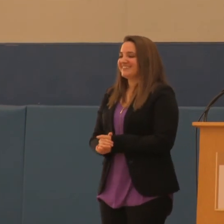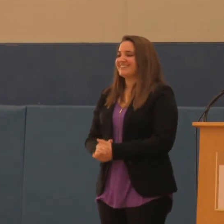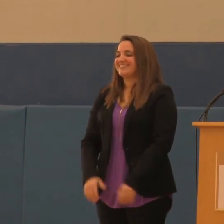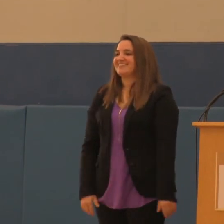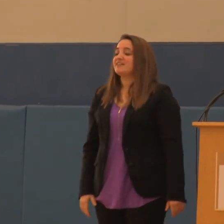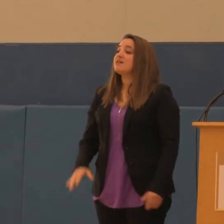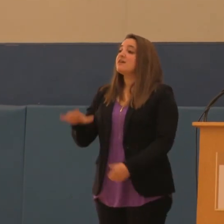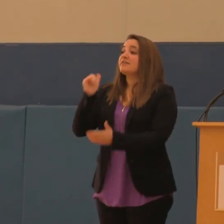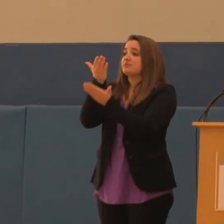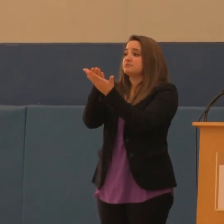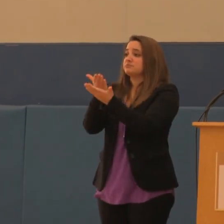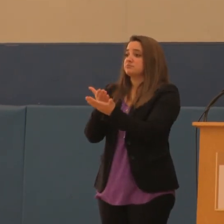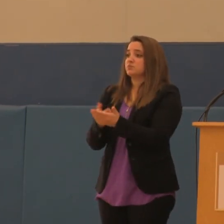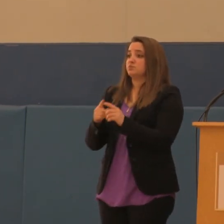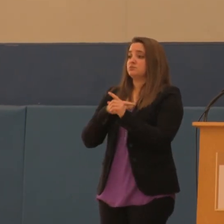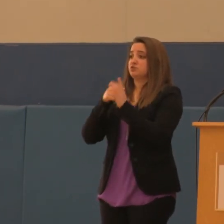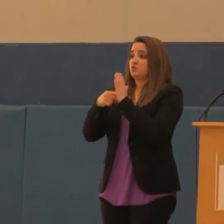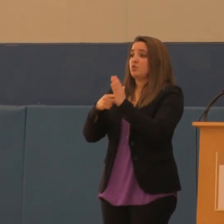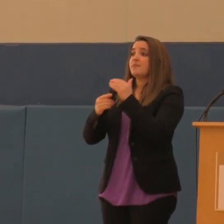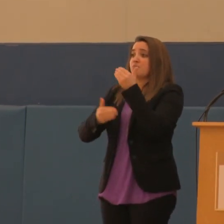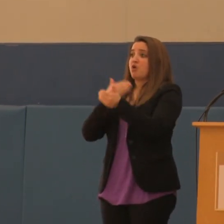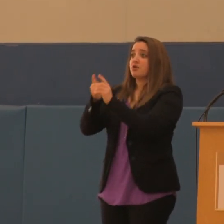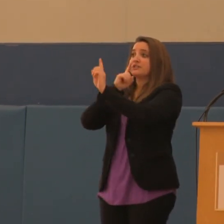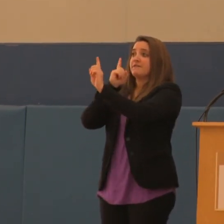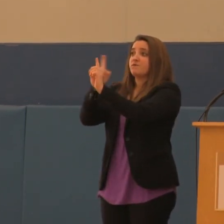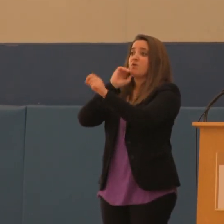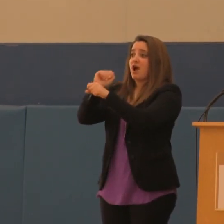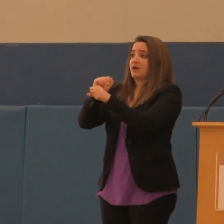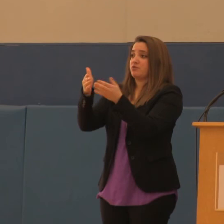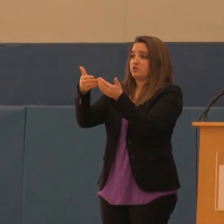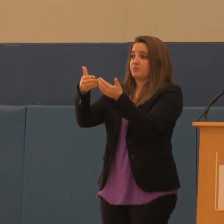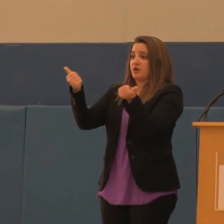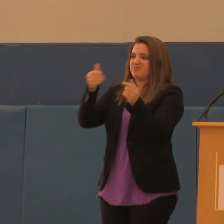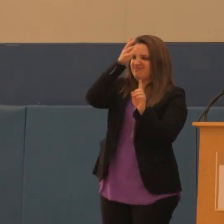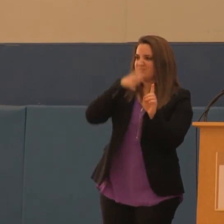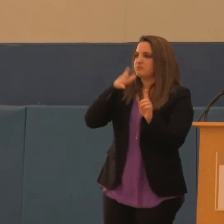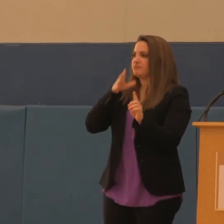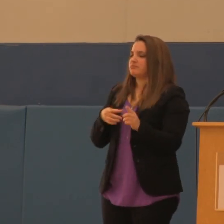the report suggests that progress towards occupational segregation was made in the